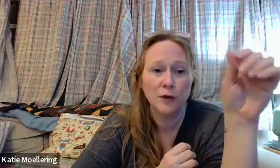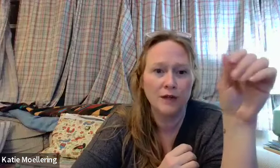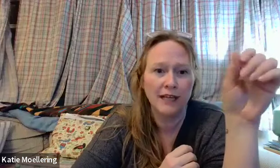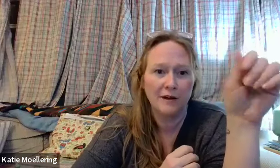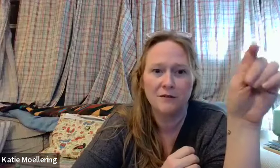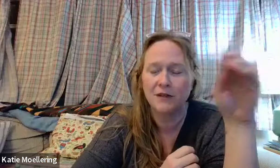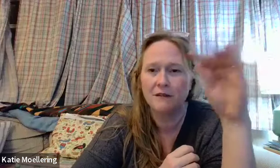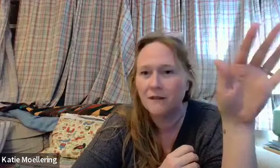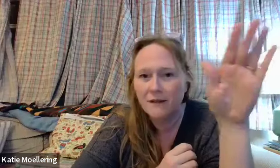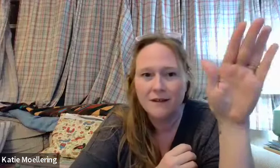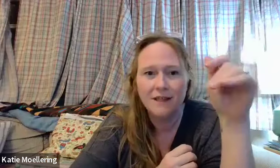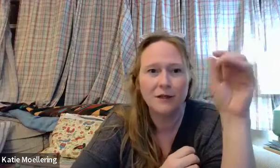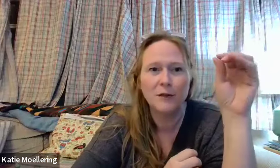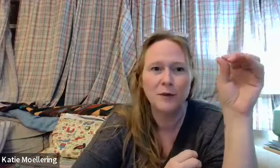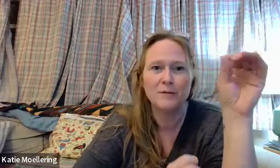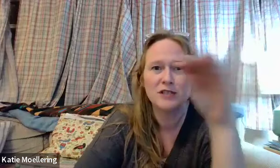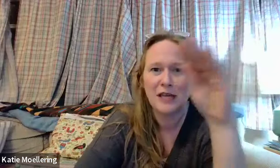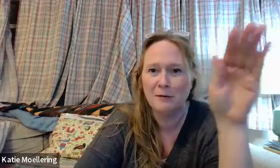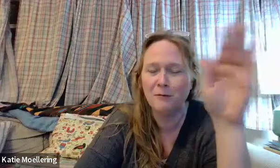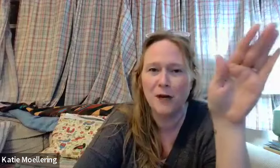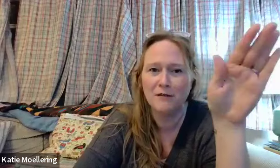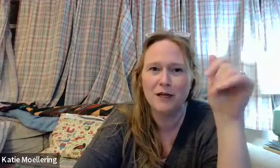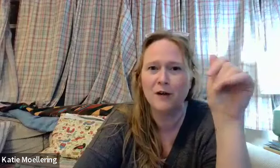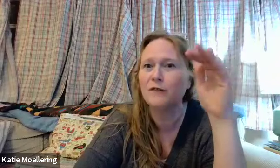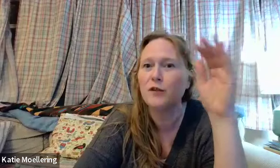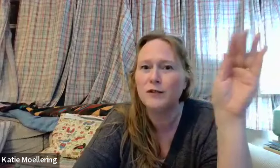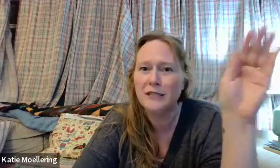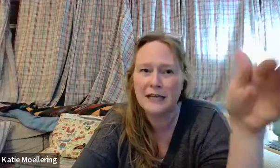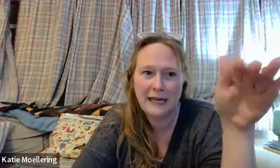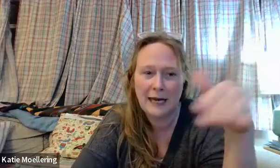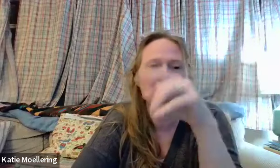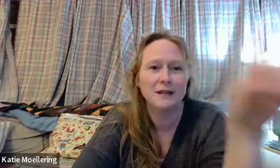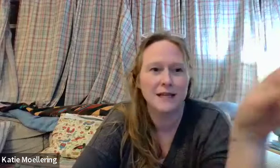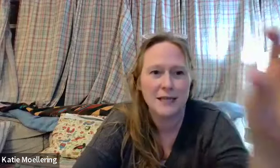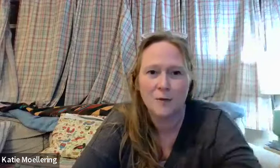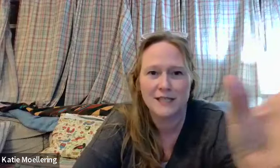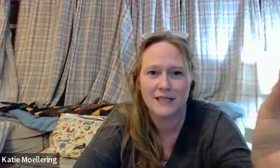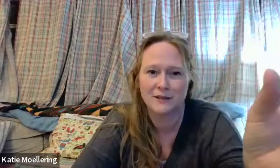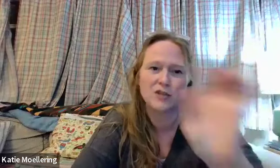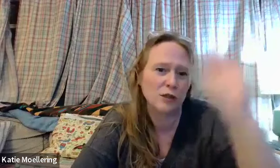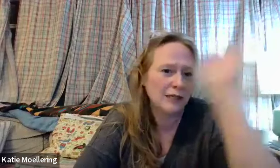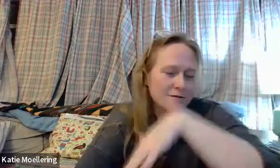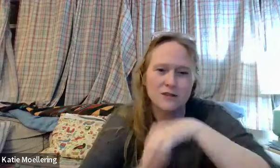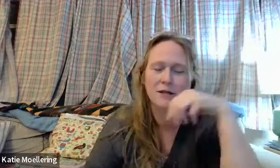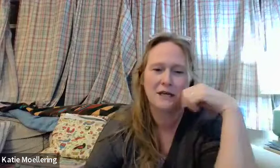your own account, like, don't worry, just sign whatever, or if you use a nickname and that's not what it says on the screen, just go ahead